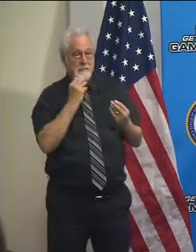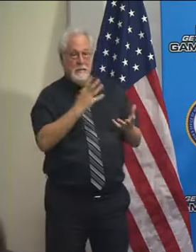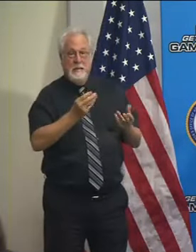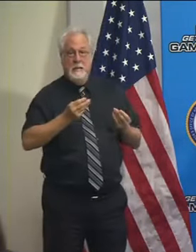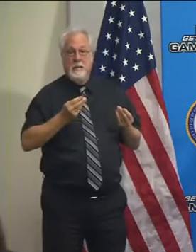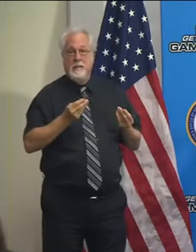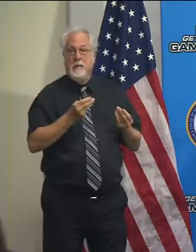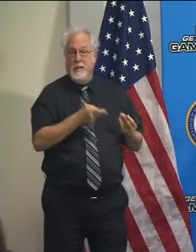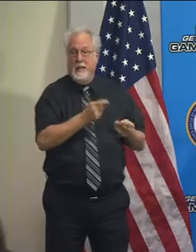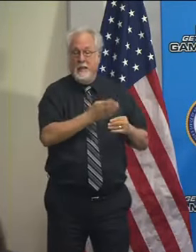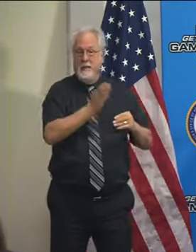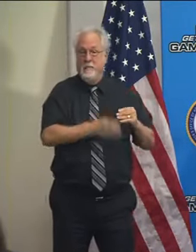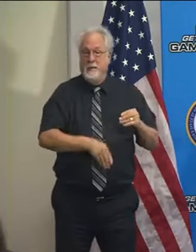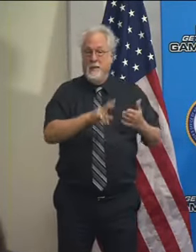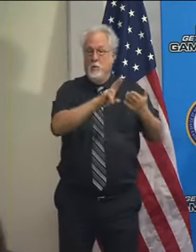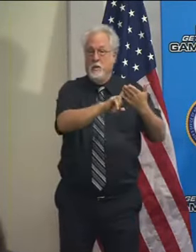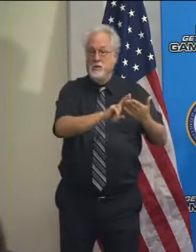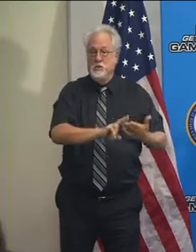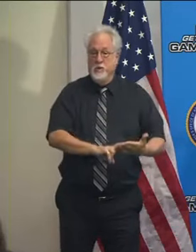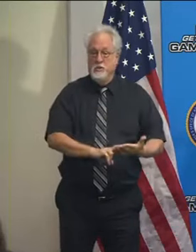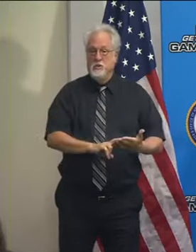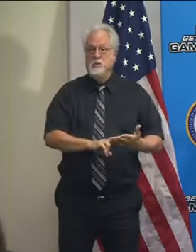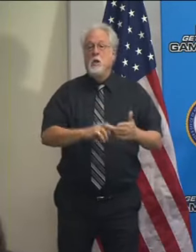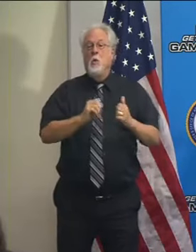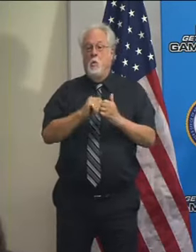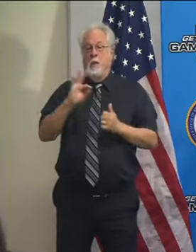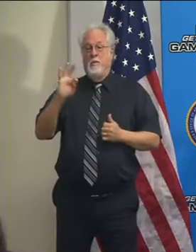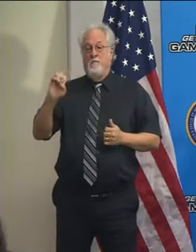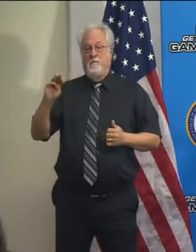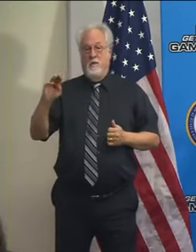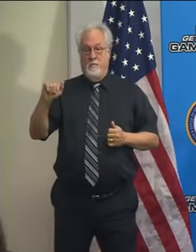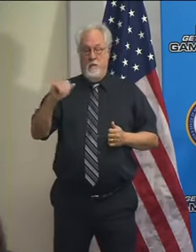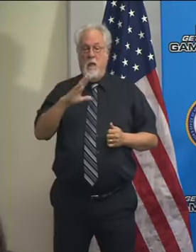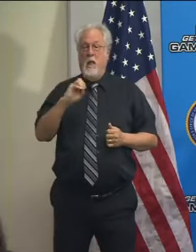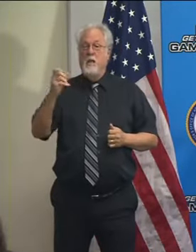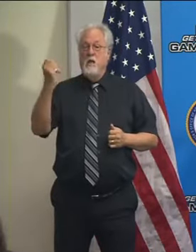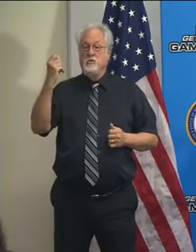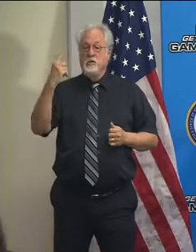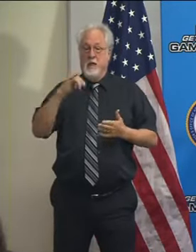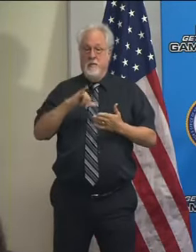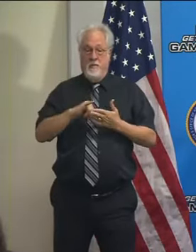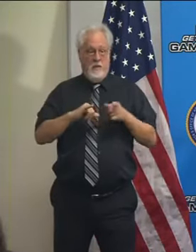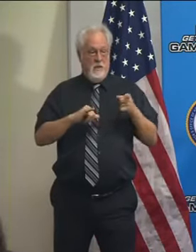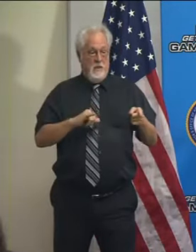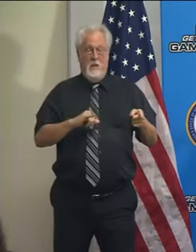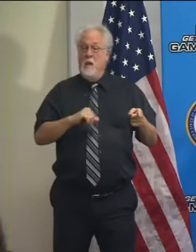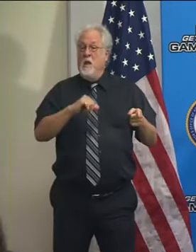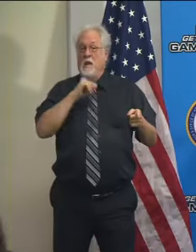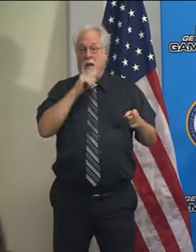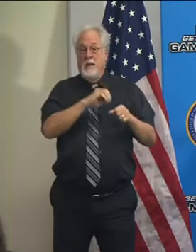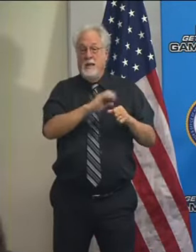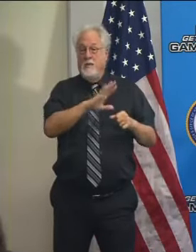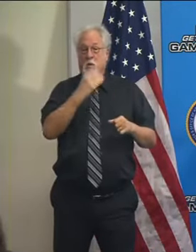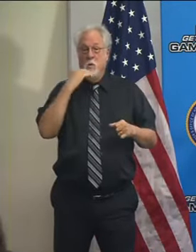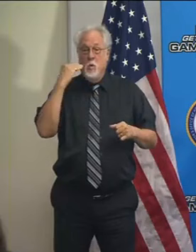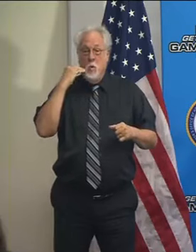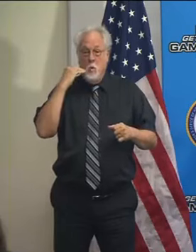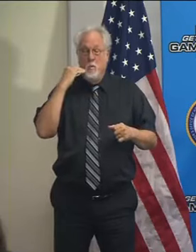that they can complete their registrations with FEMA, and understand that if they are not in their home